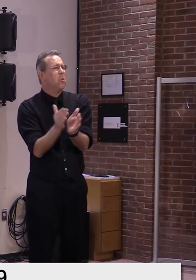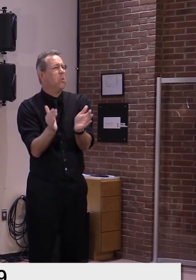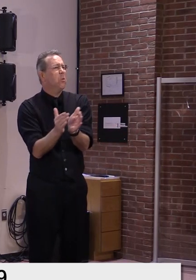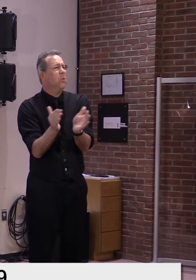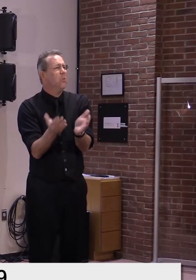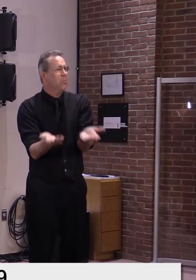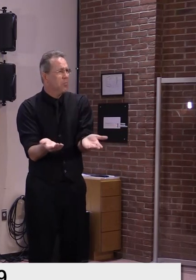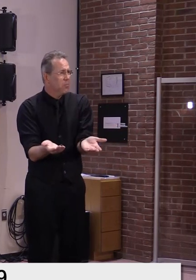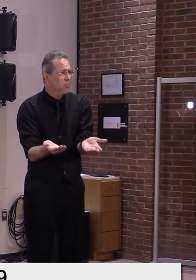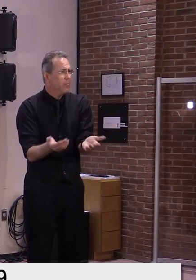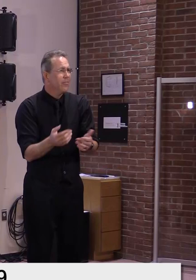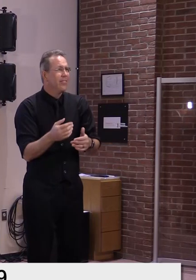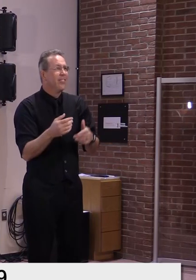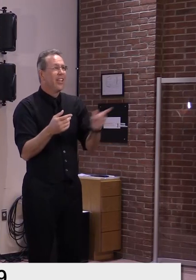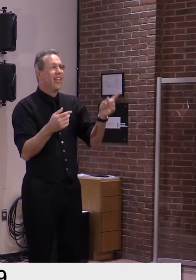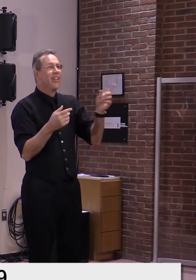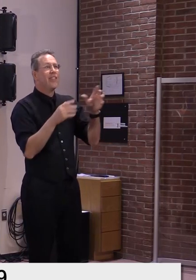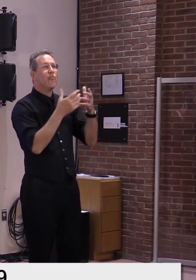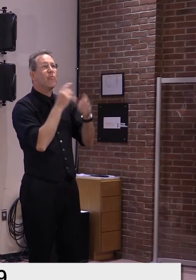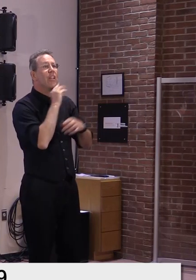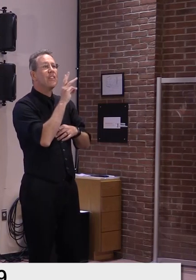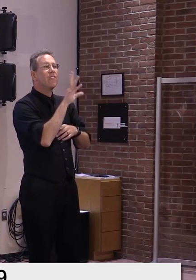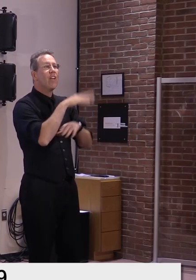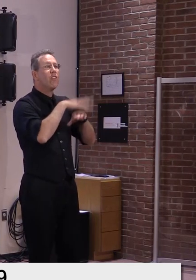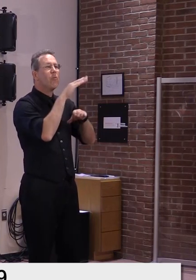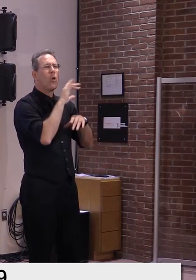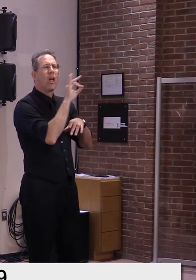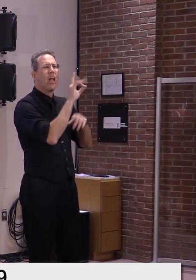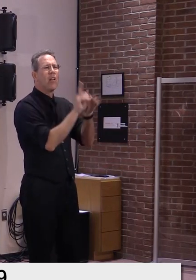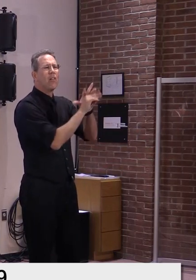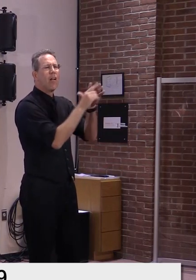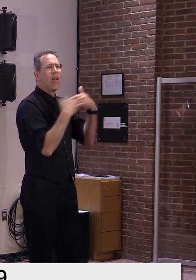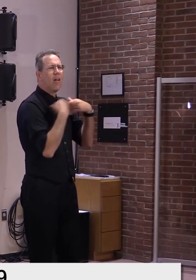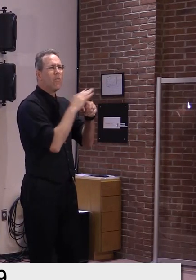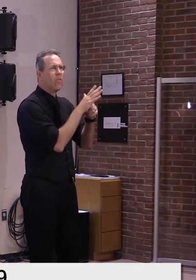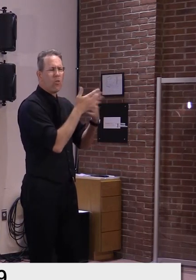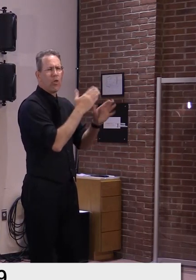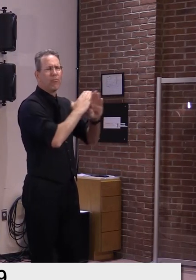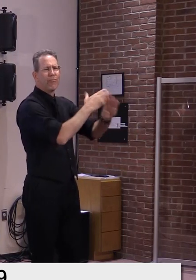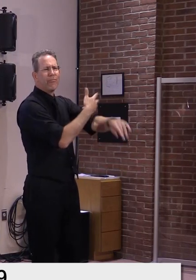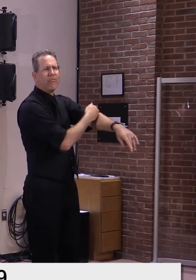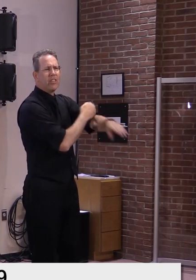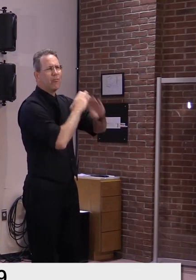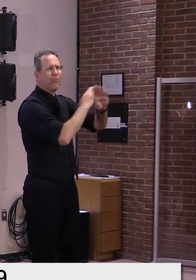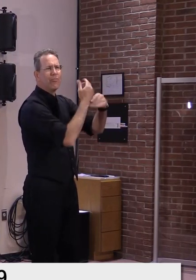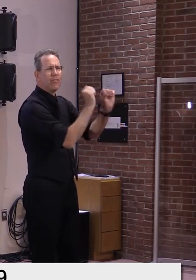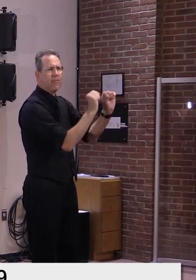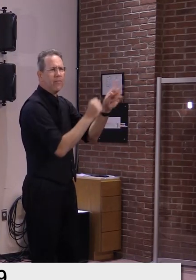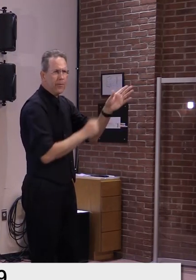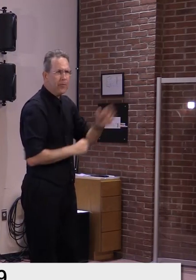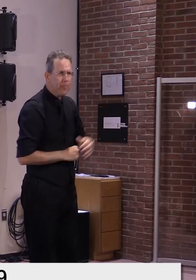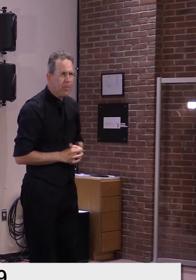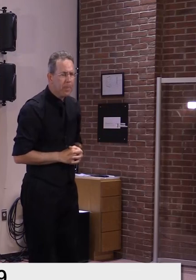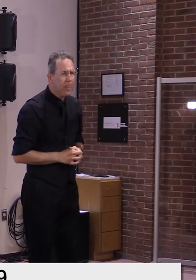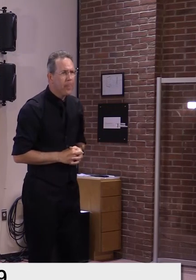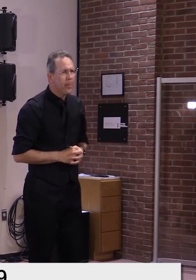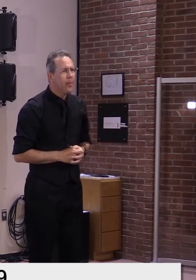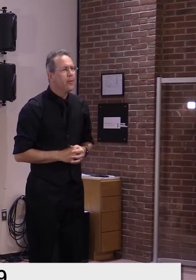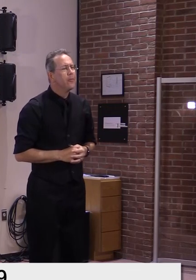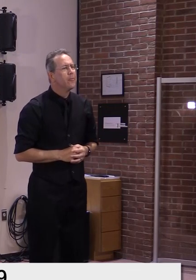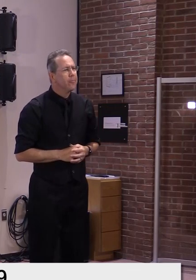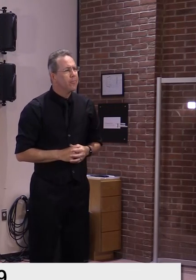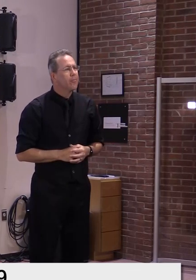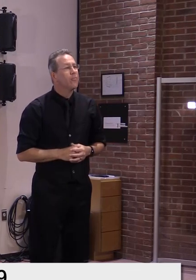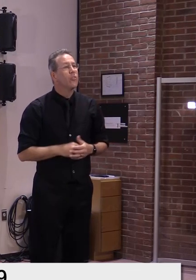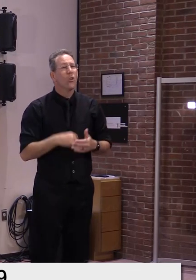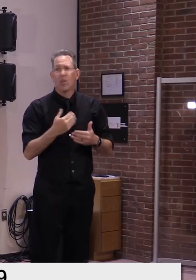vaccinated age group, very few cases. And overall, we now estimate that 235